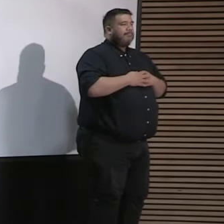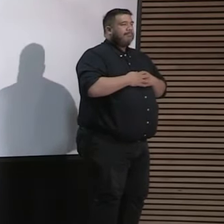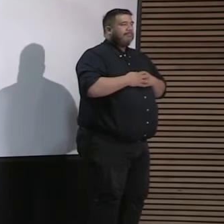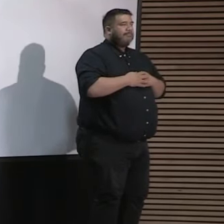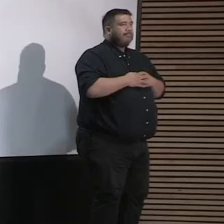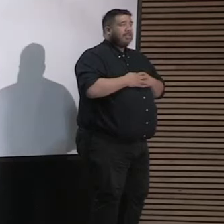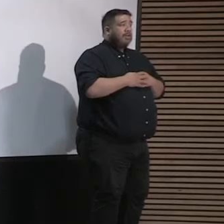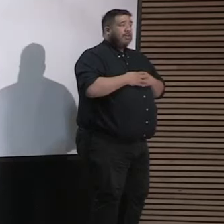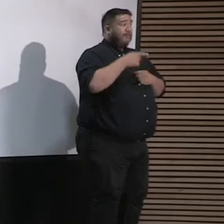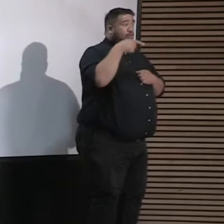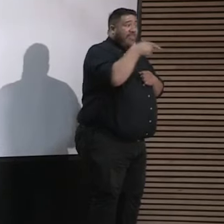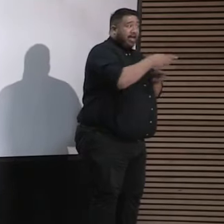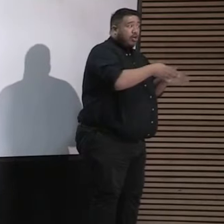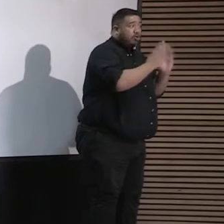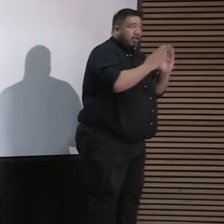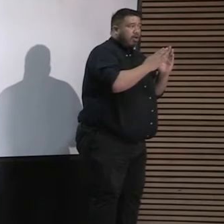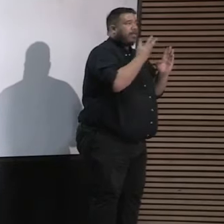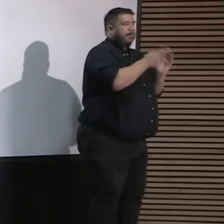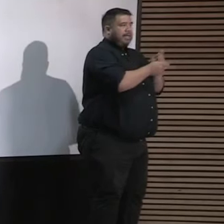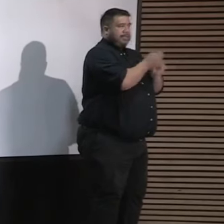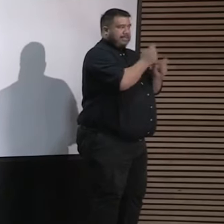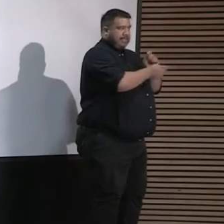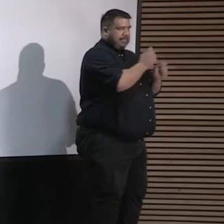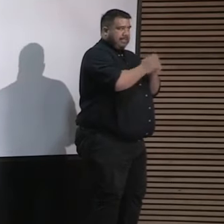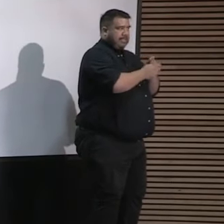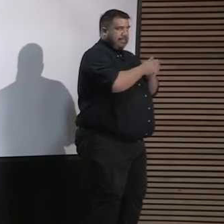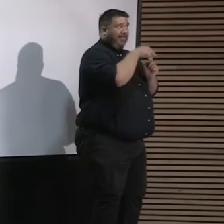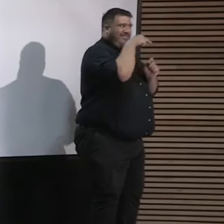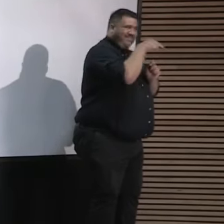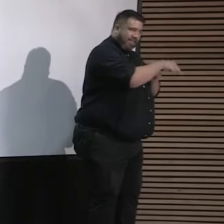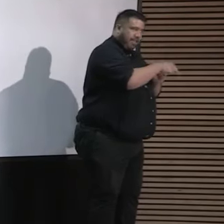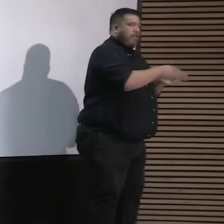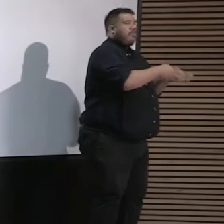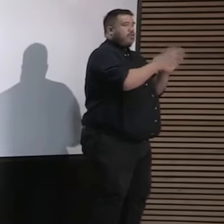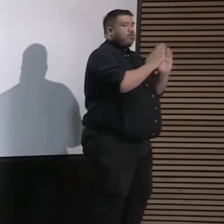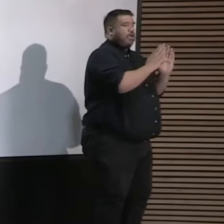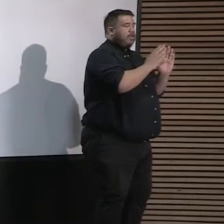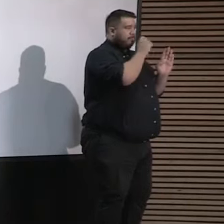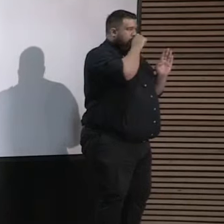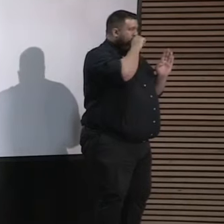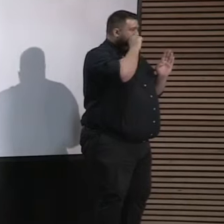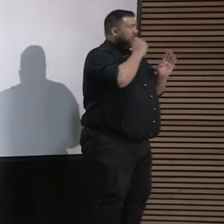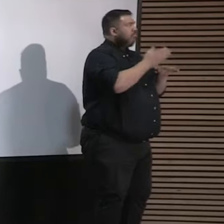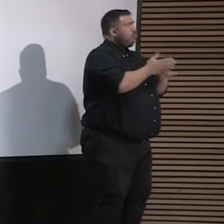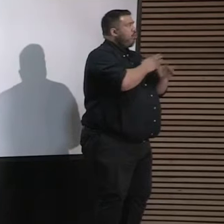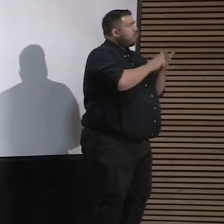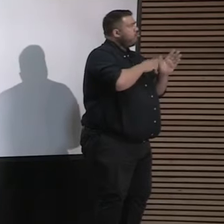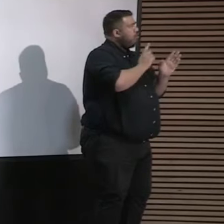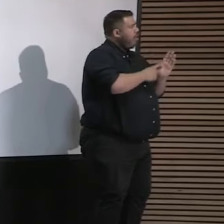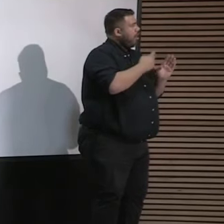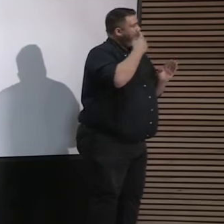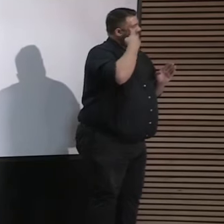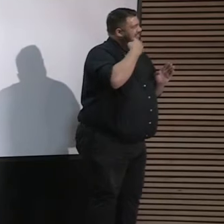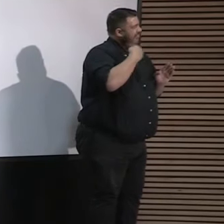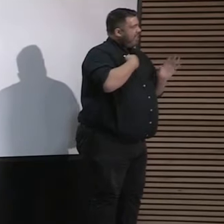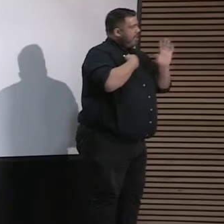at this particular facility where this case has been earlier in July. I think